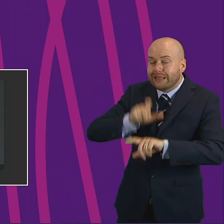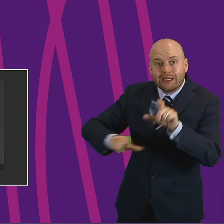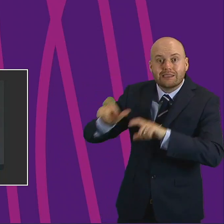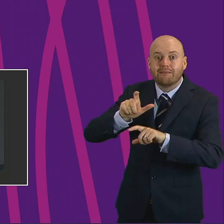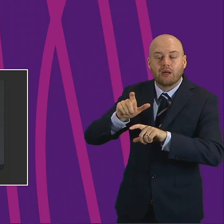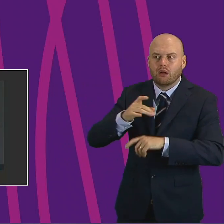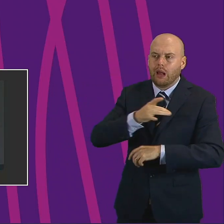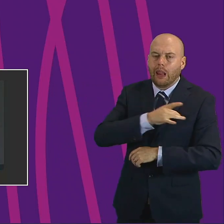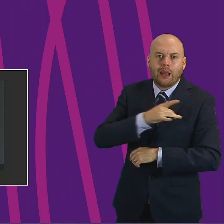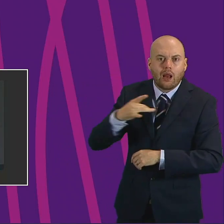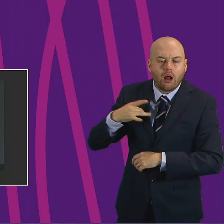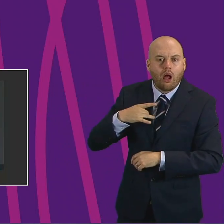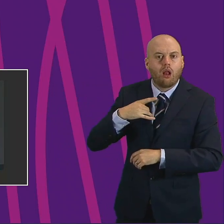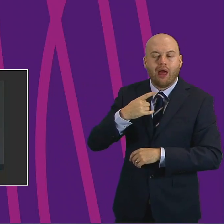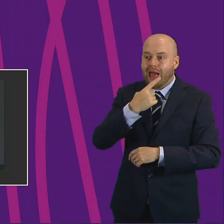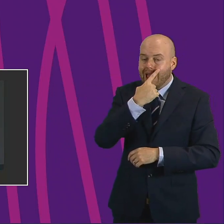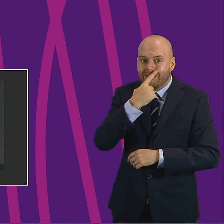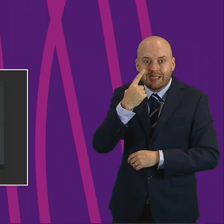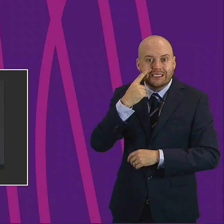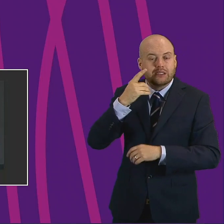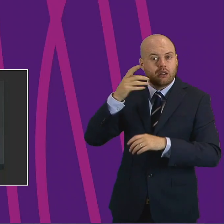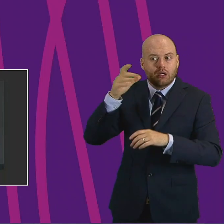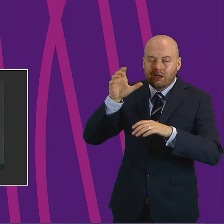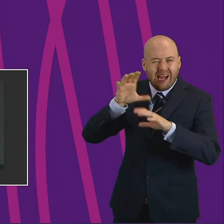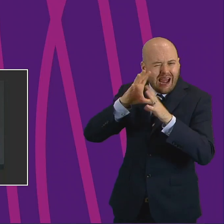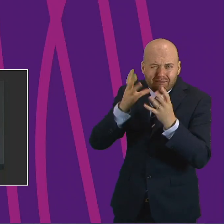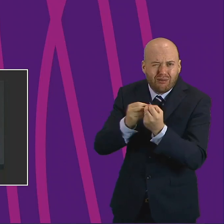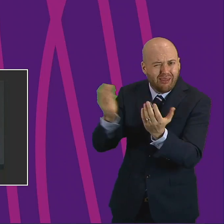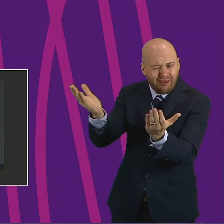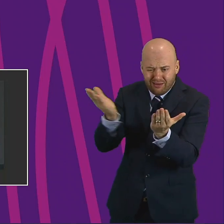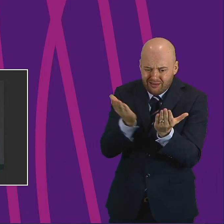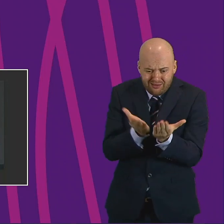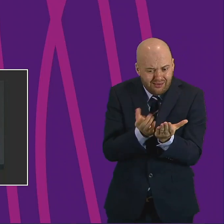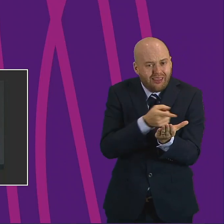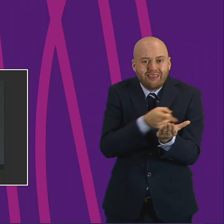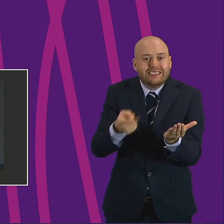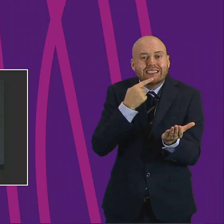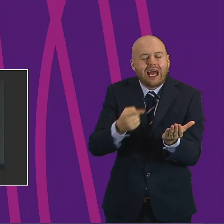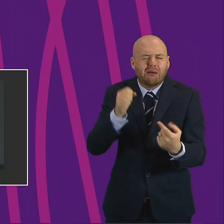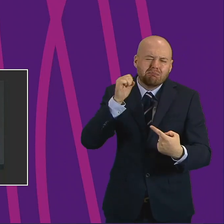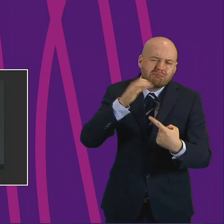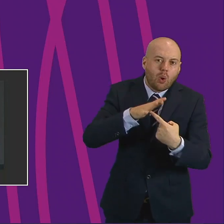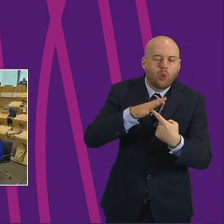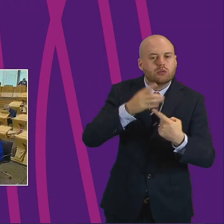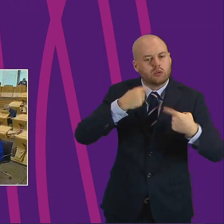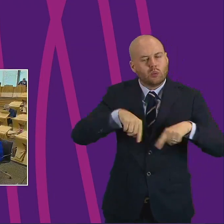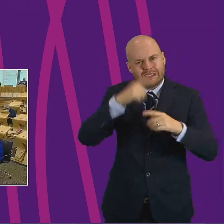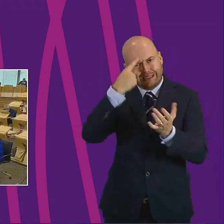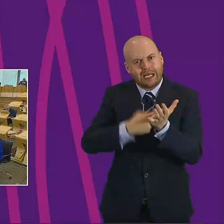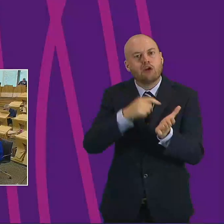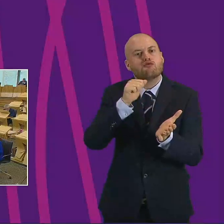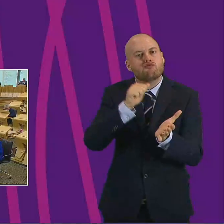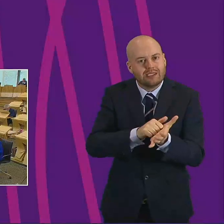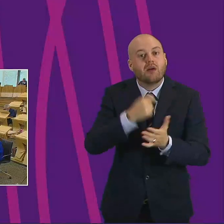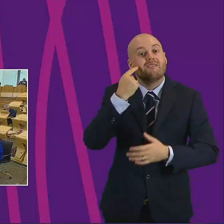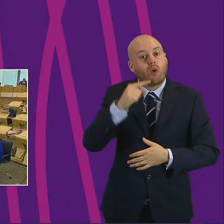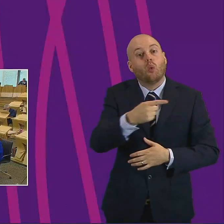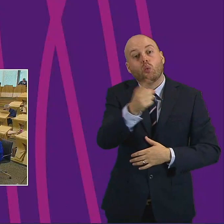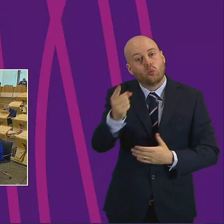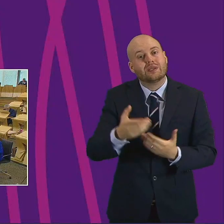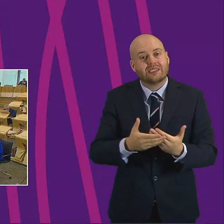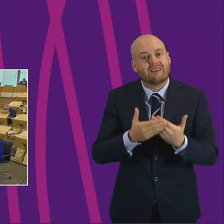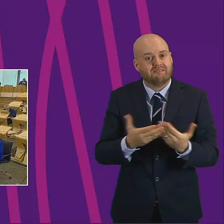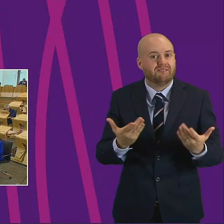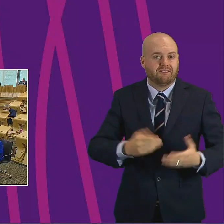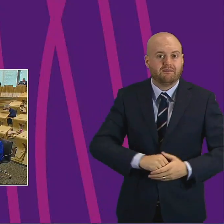of children and staff must be paramount in the decisions that we take. Thank you very much. Question number 3, Sandra